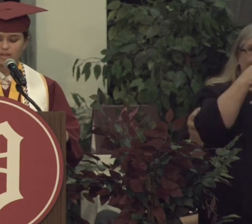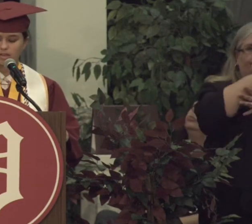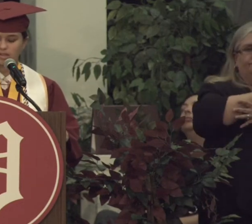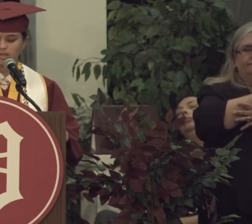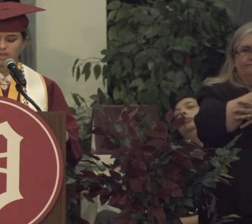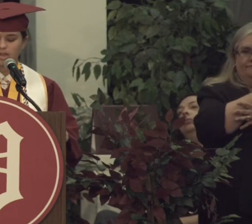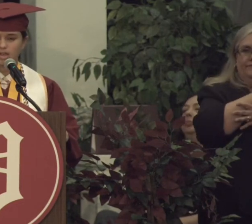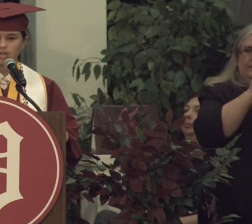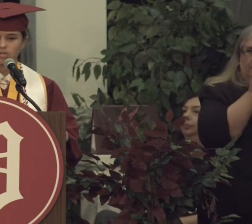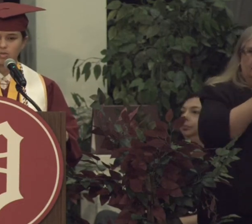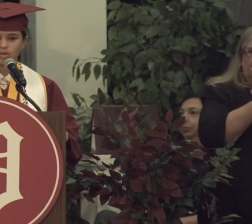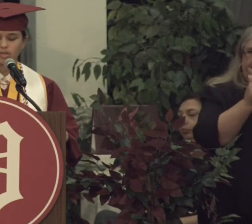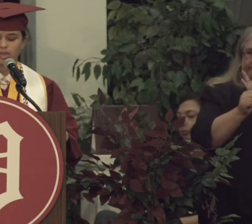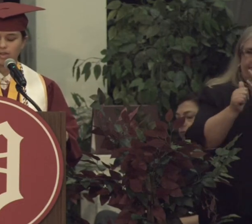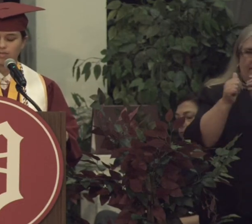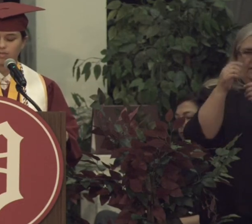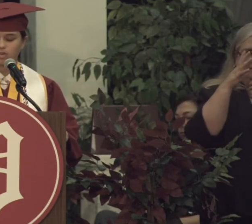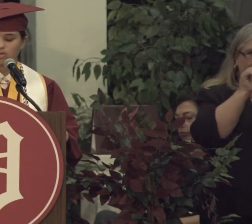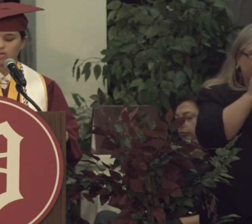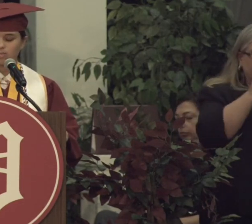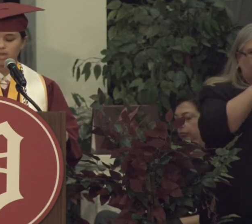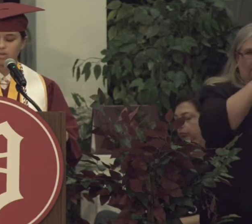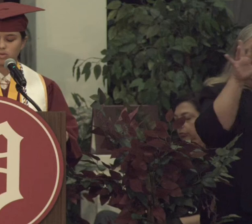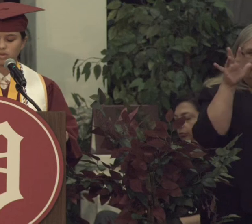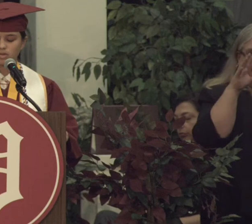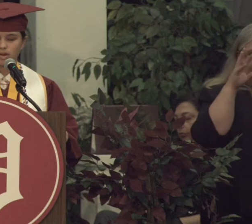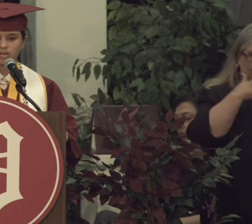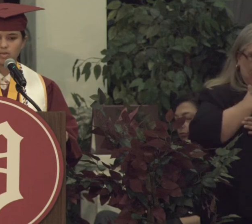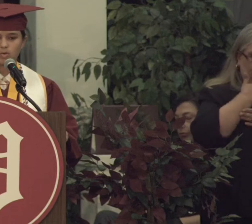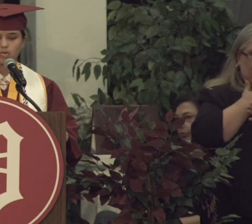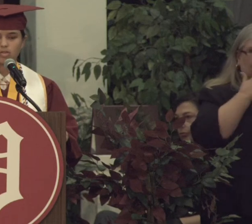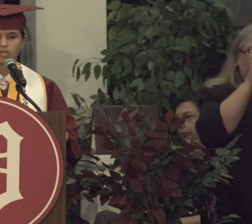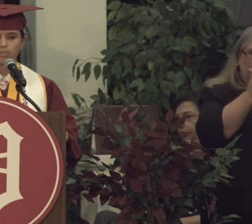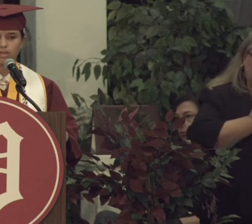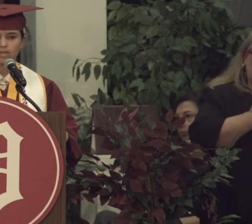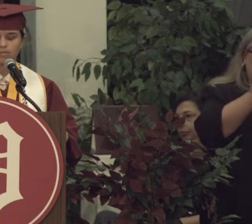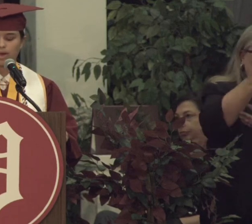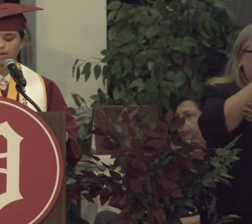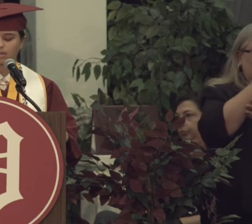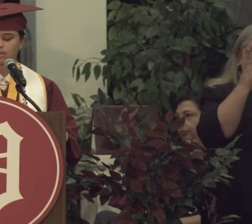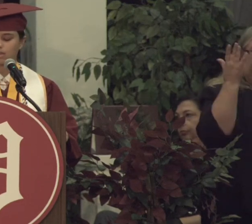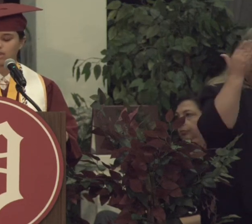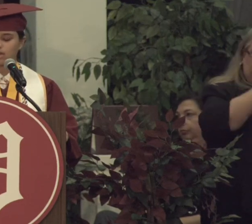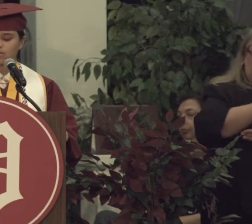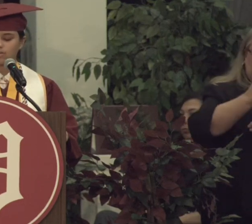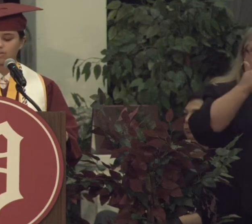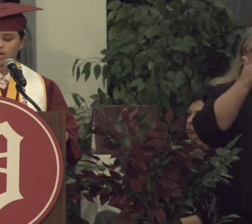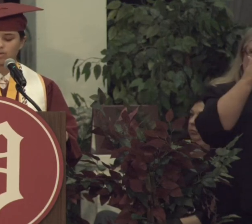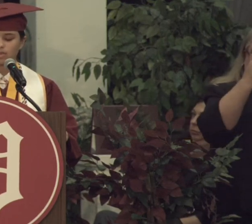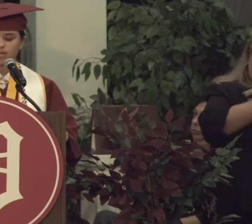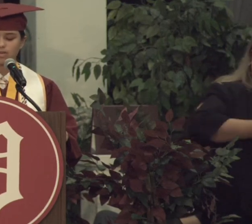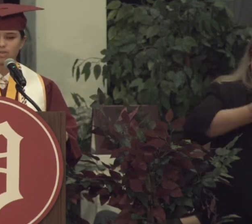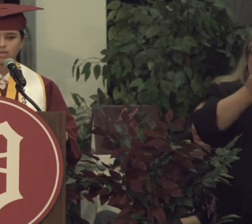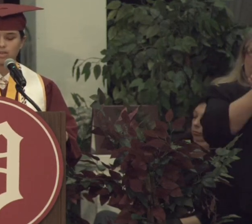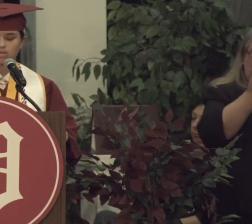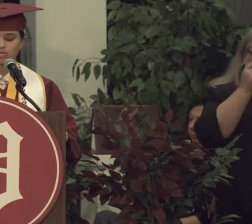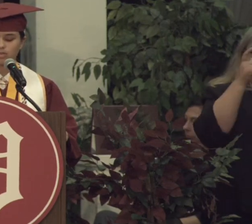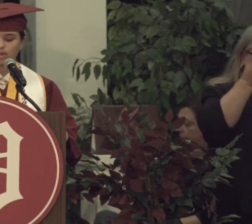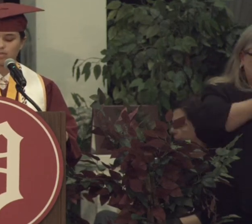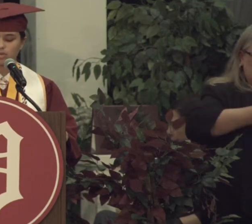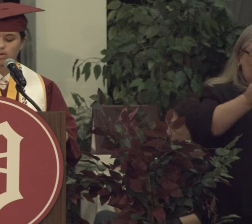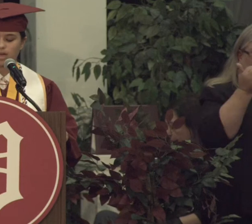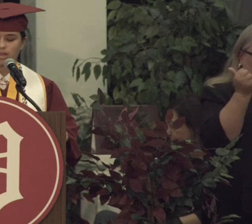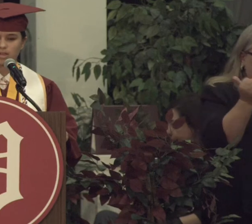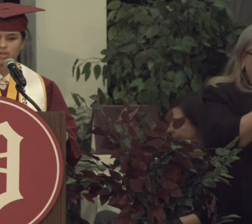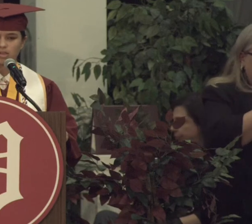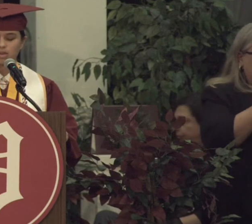cultivating talents, and enjoying life. We made it through the darkest corners of space and back. We've dealt with everything the universe